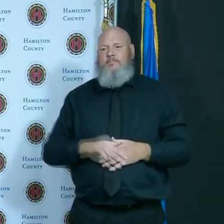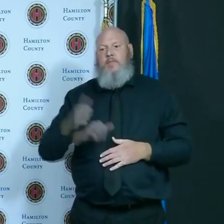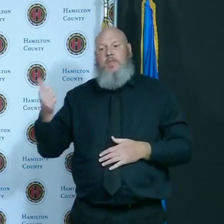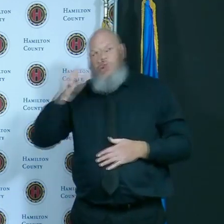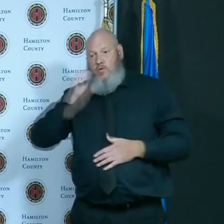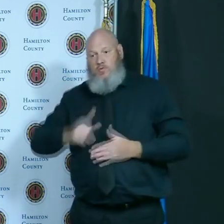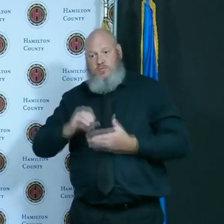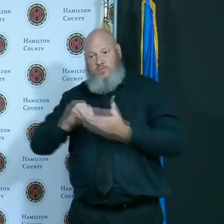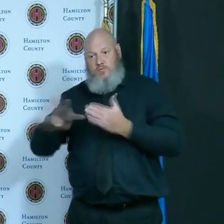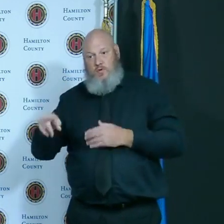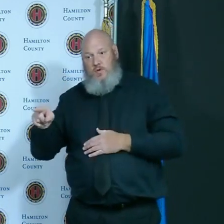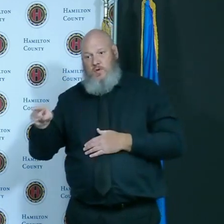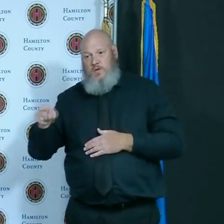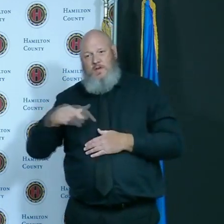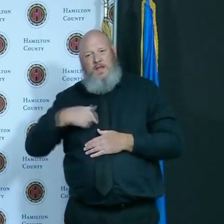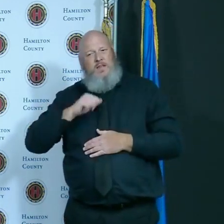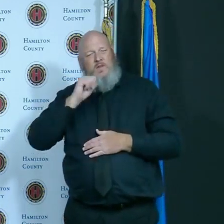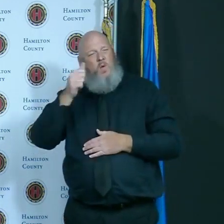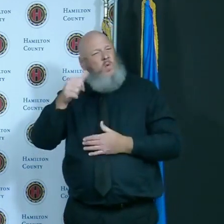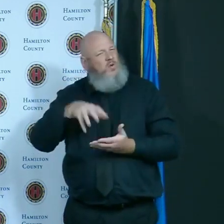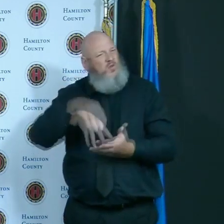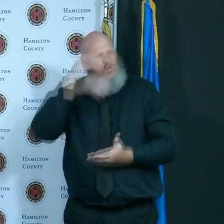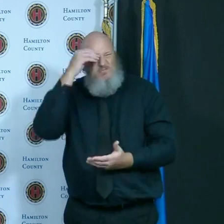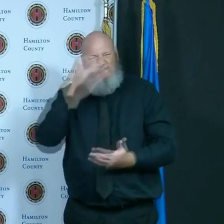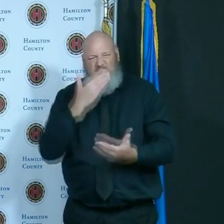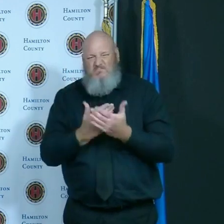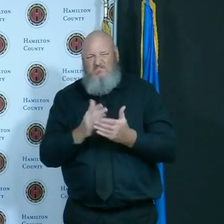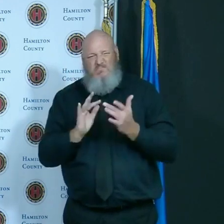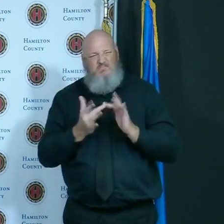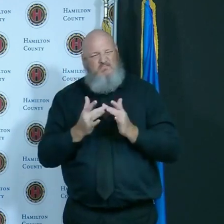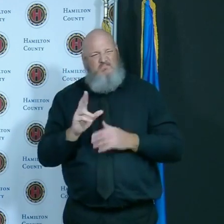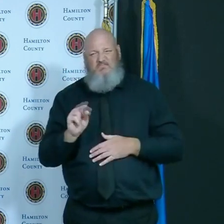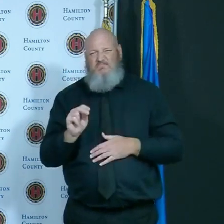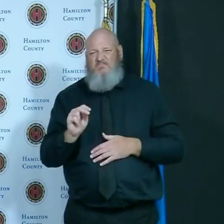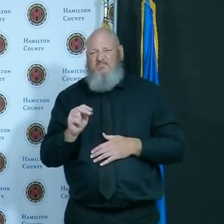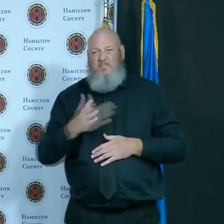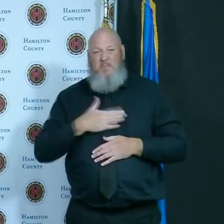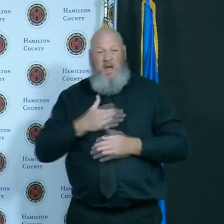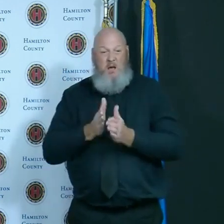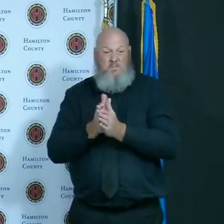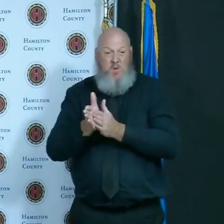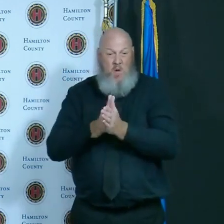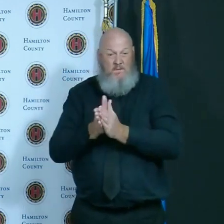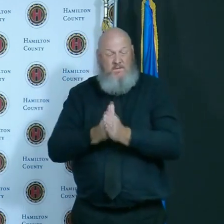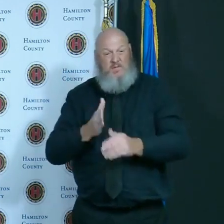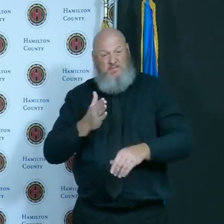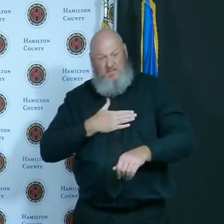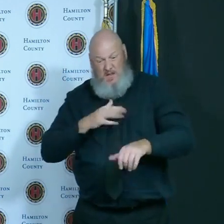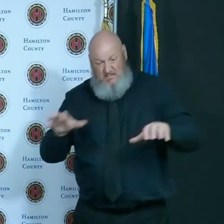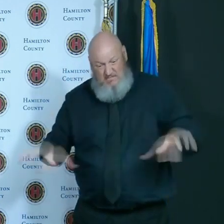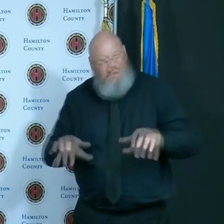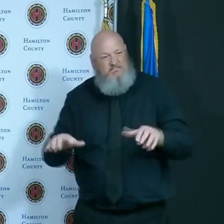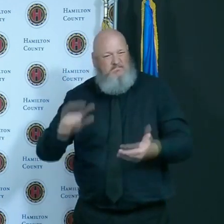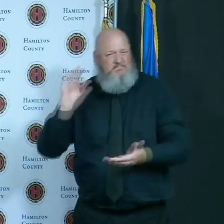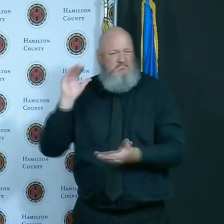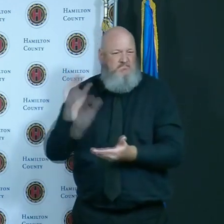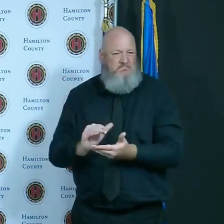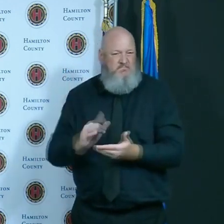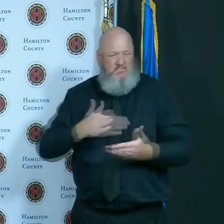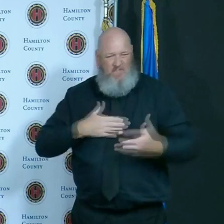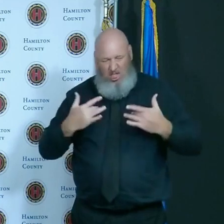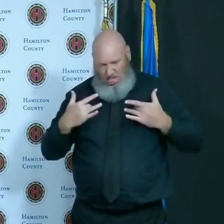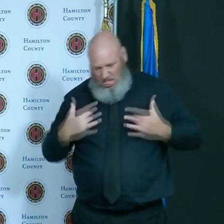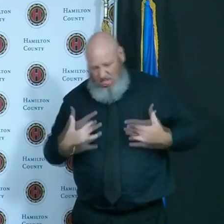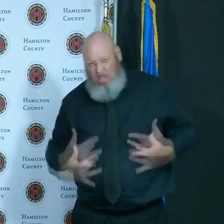is making me feel unmotivated and making me feel a little bit depressed because I'm stuck here and I really don't have any help with